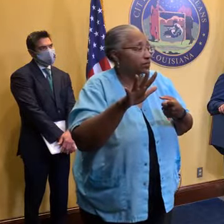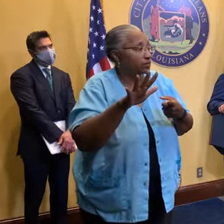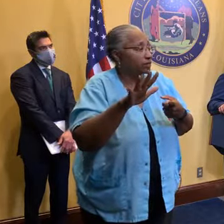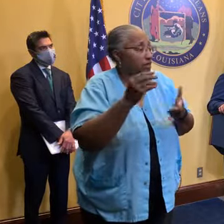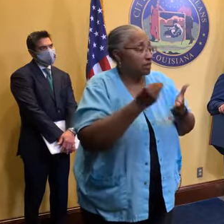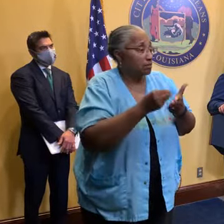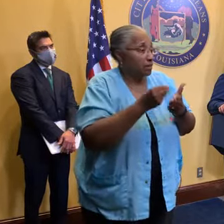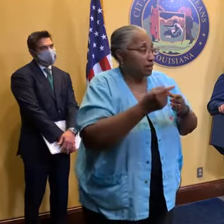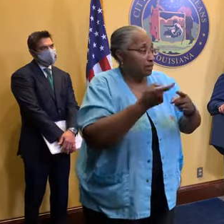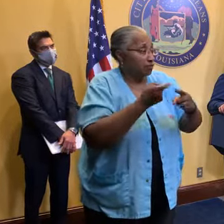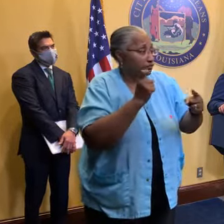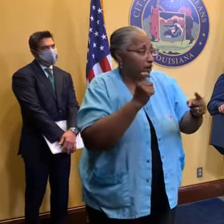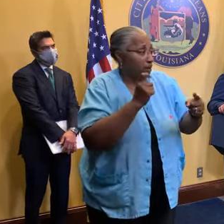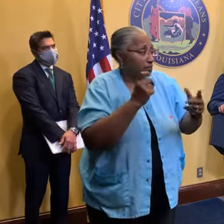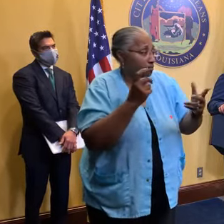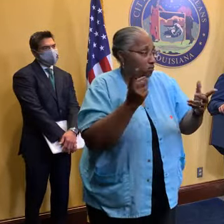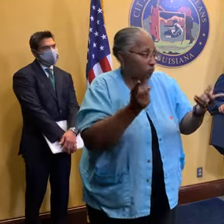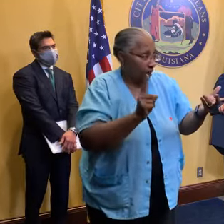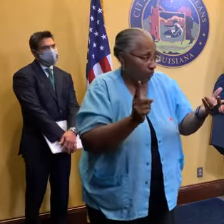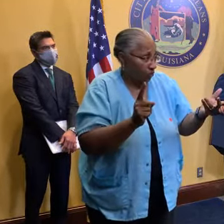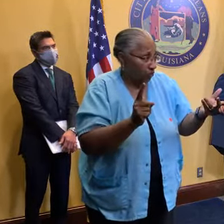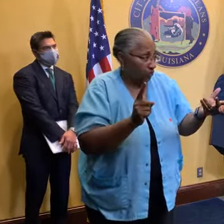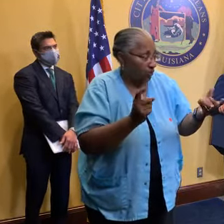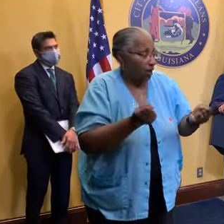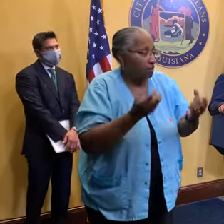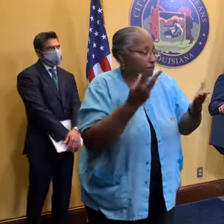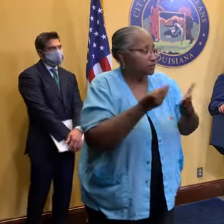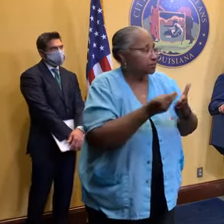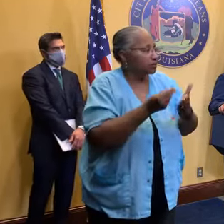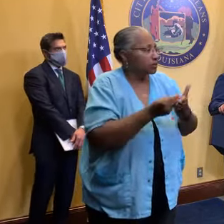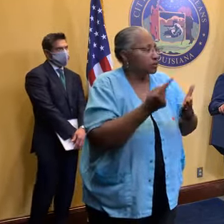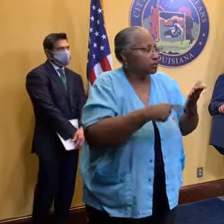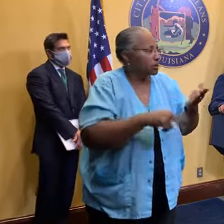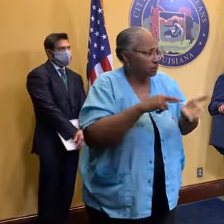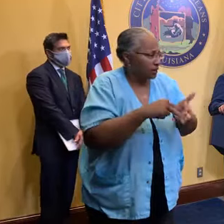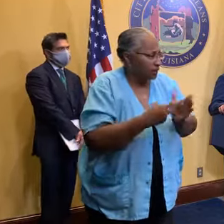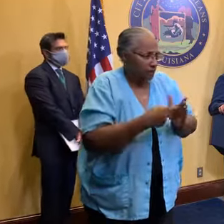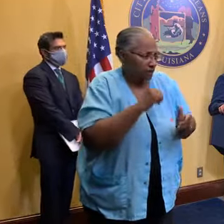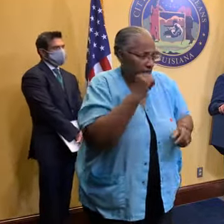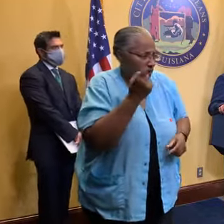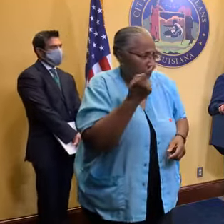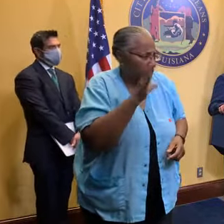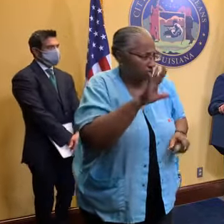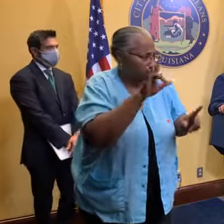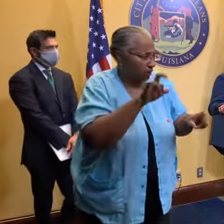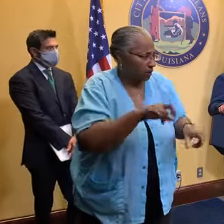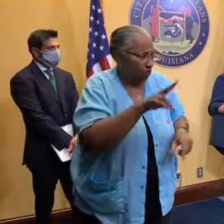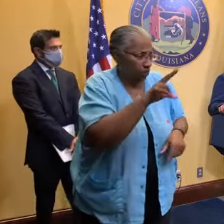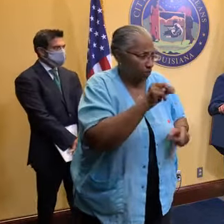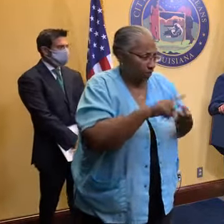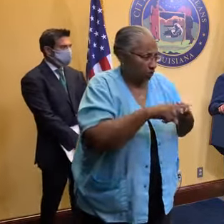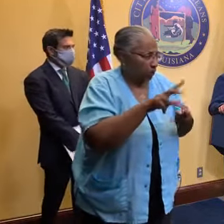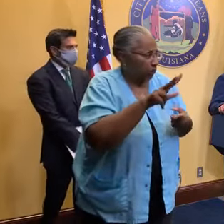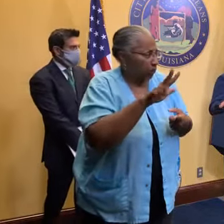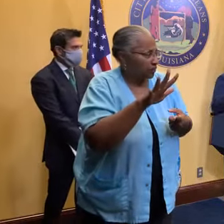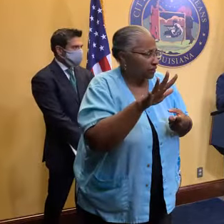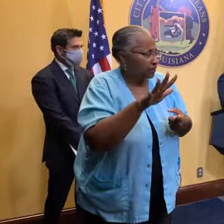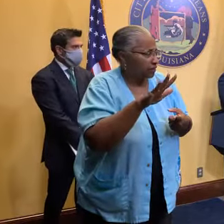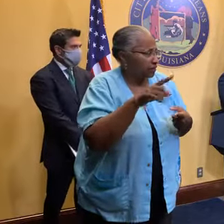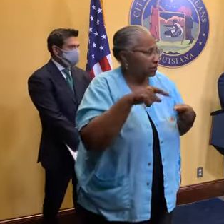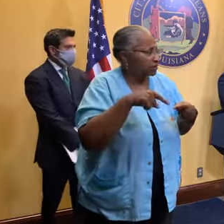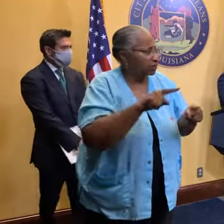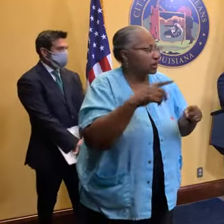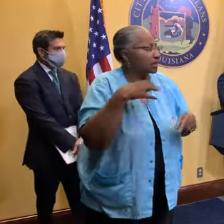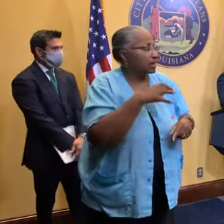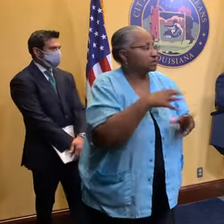is the money coming from for that, and how much is it? What are you saying? I don't understand. What you're saying, increase to 30 to 35. During the